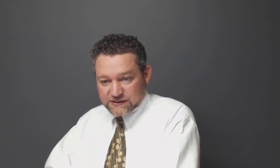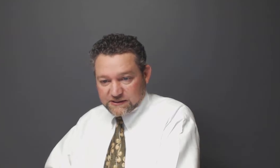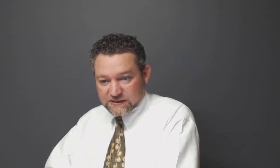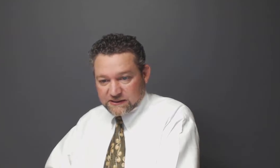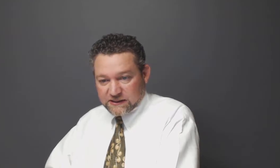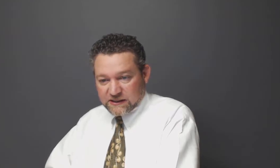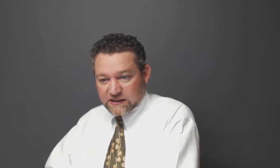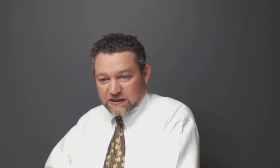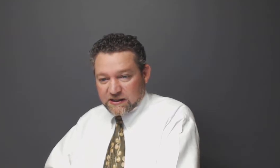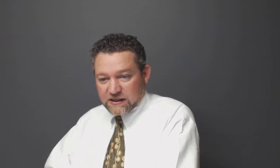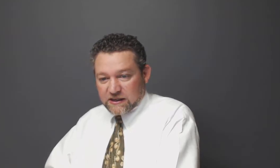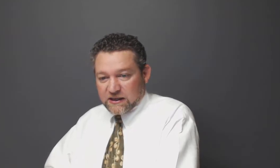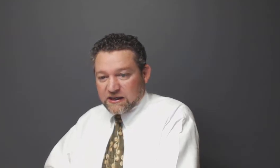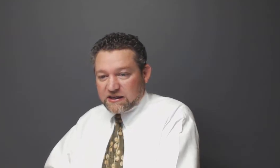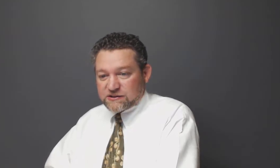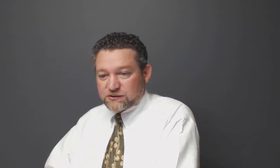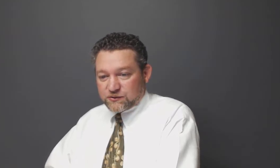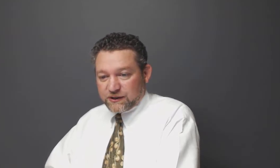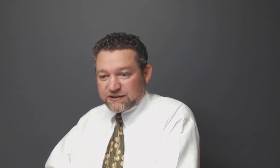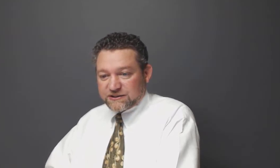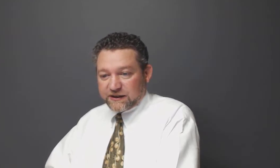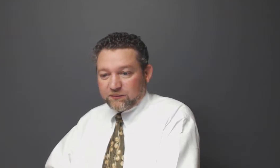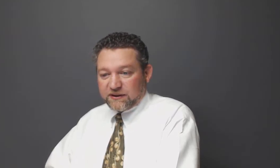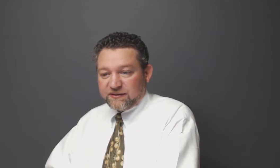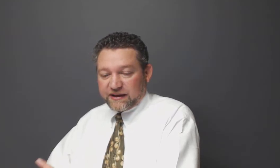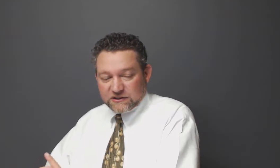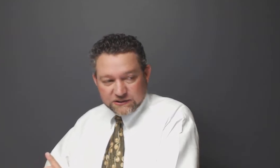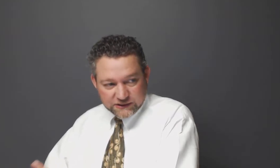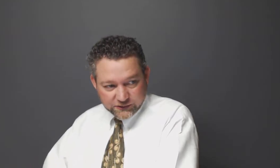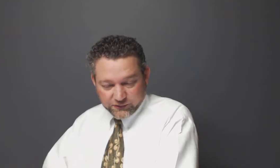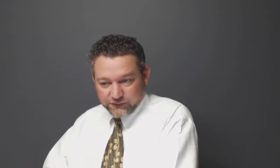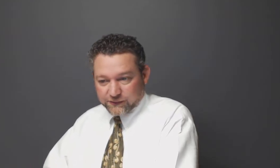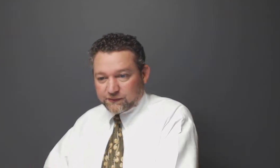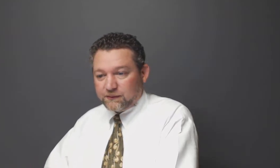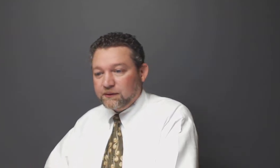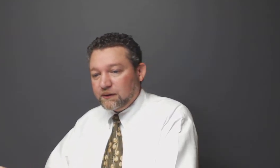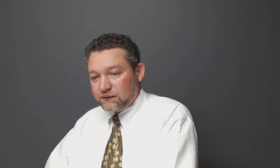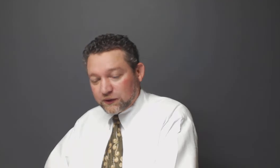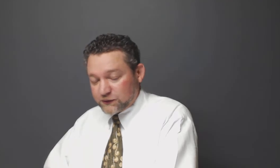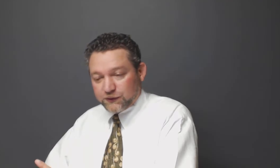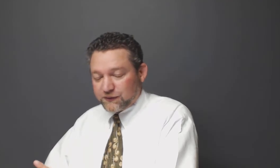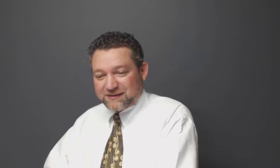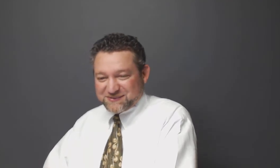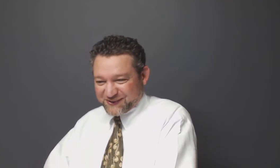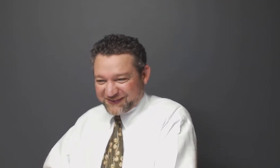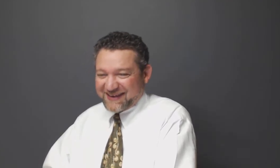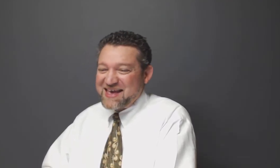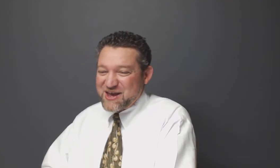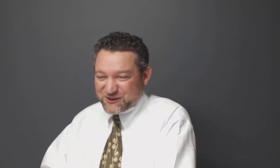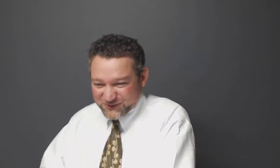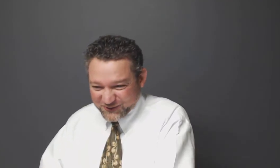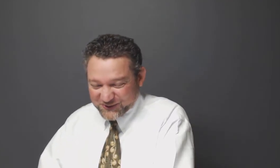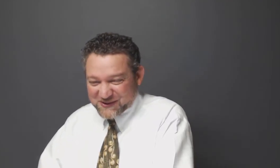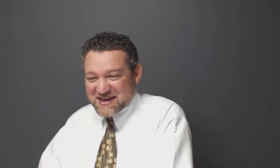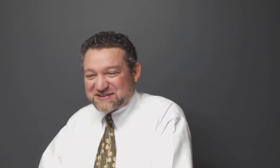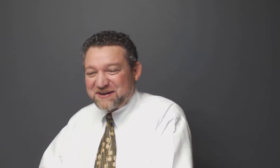trust. His trust shall be thy shield. Truth. His truth shall